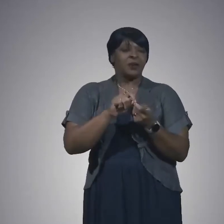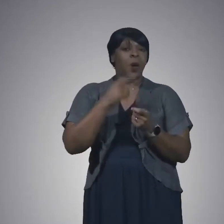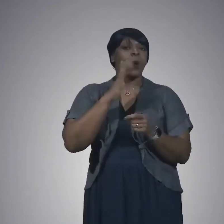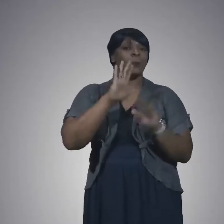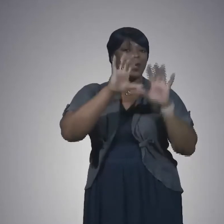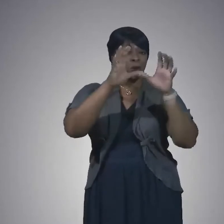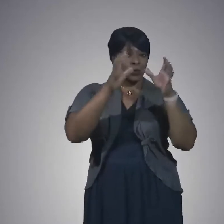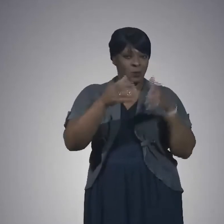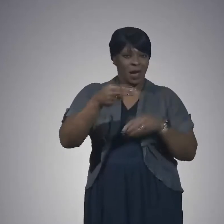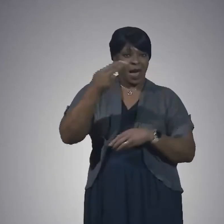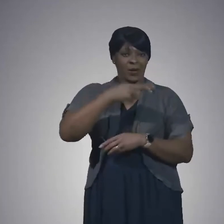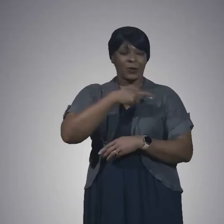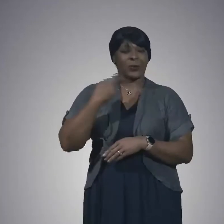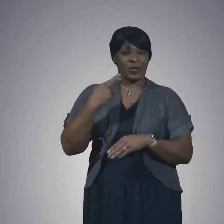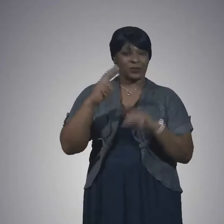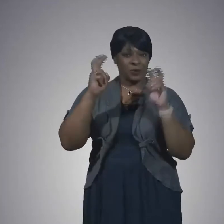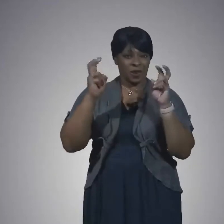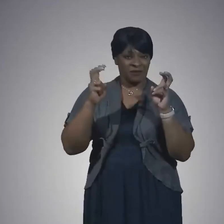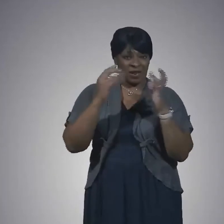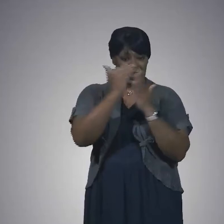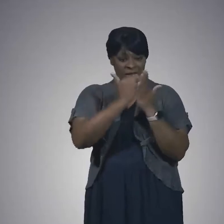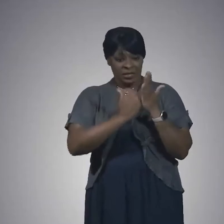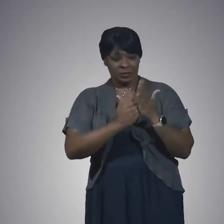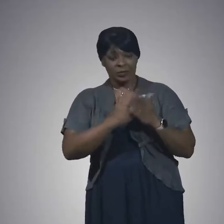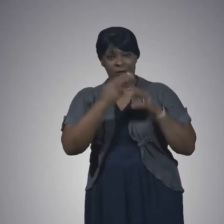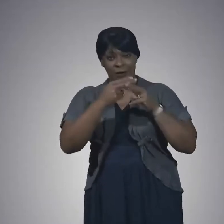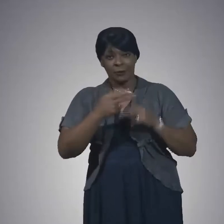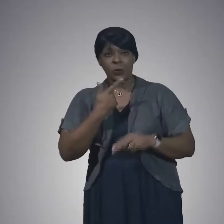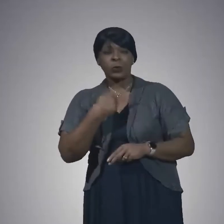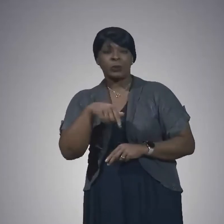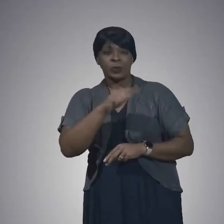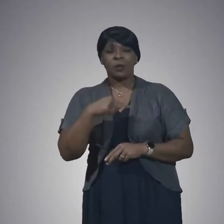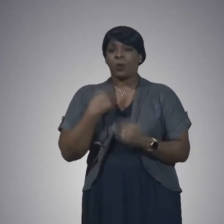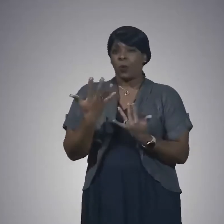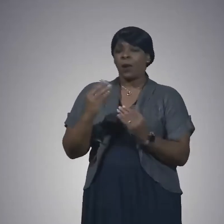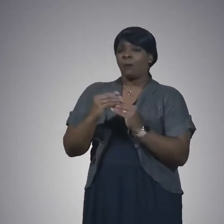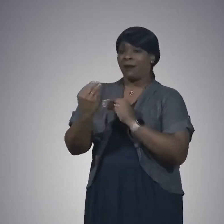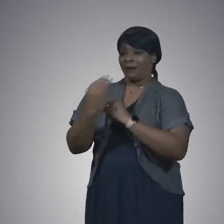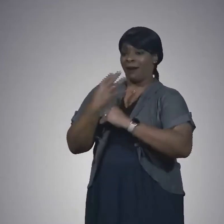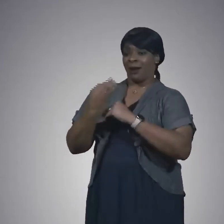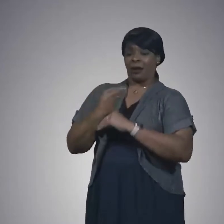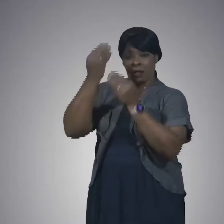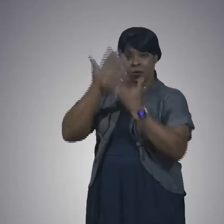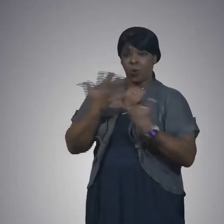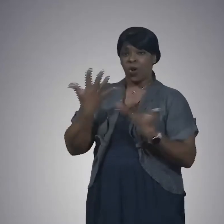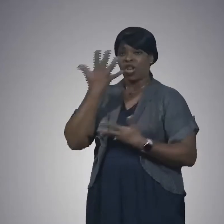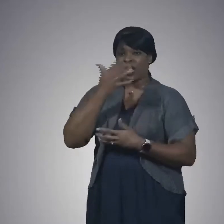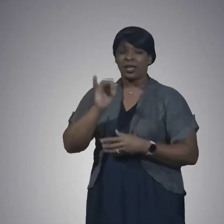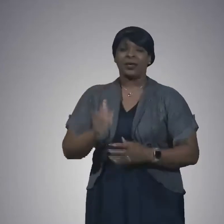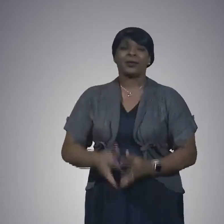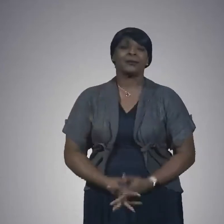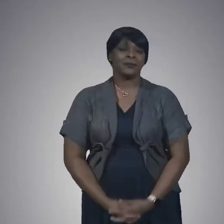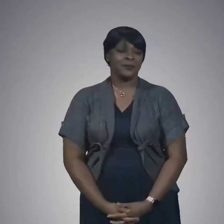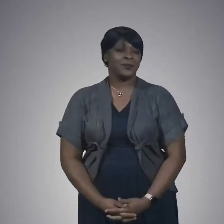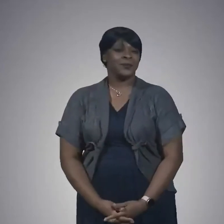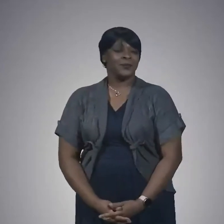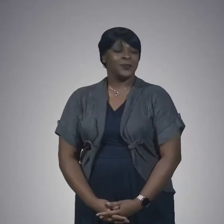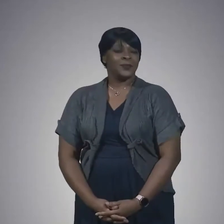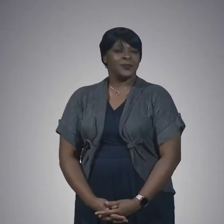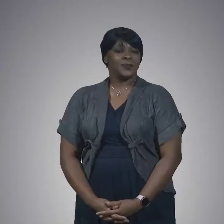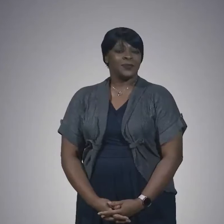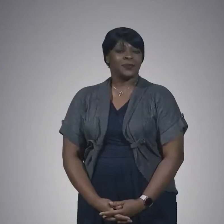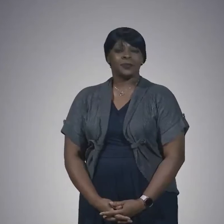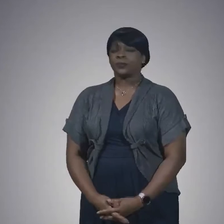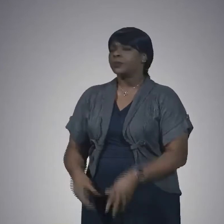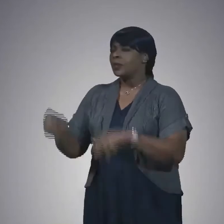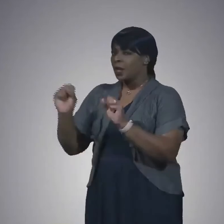that high risk group, and we're just waiting, just like you are, on further guidance to know what that looks like. So